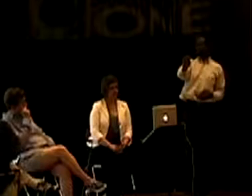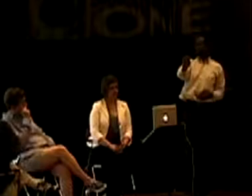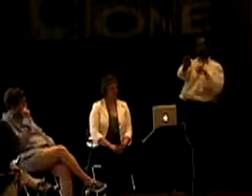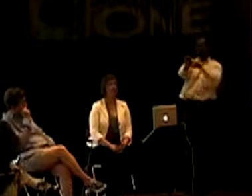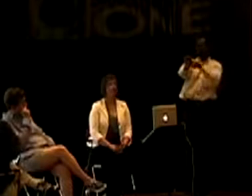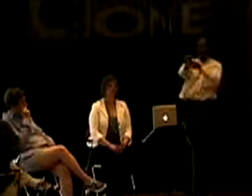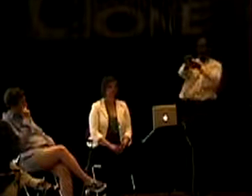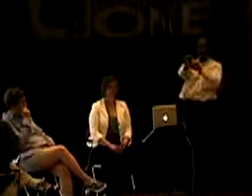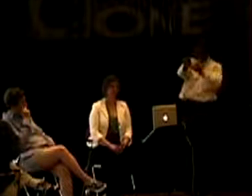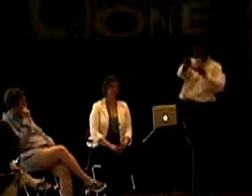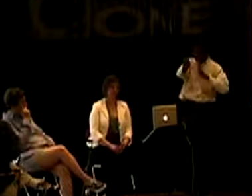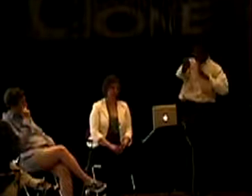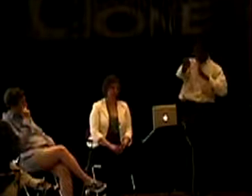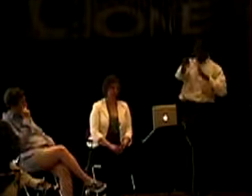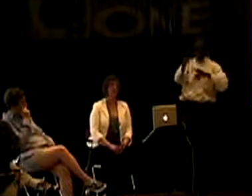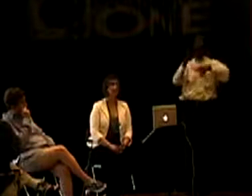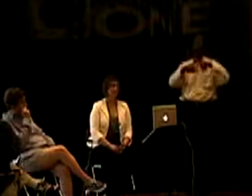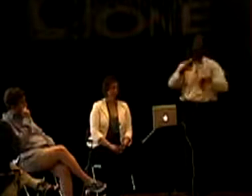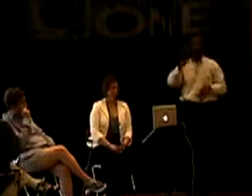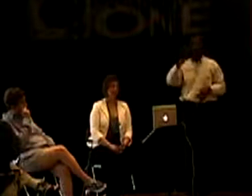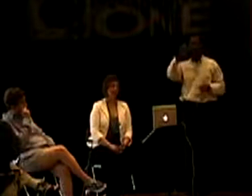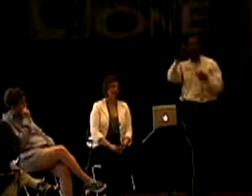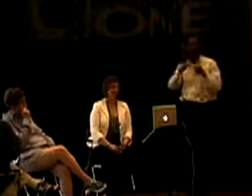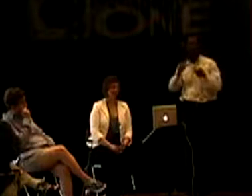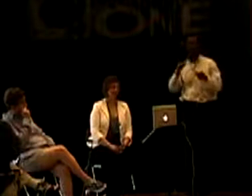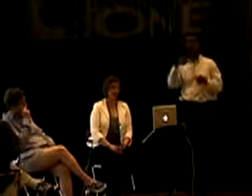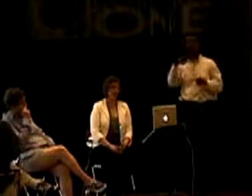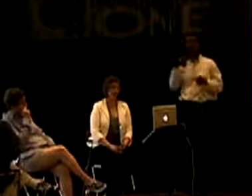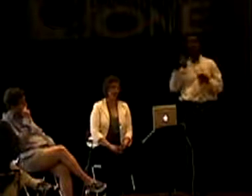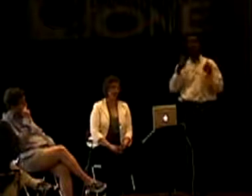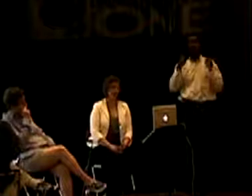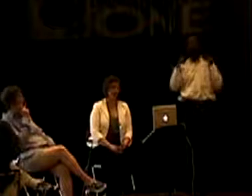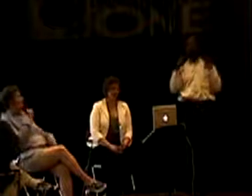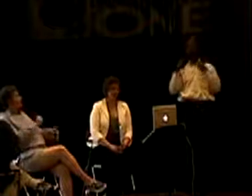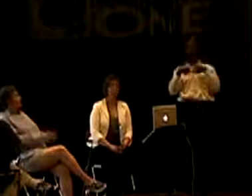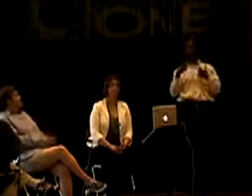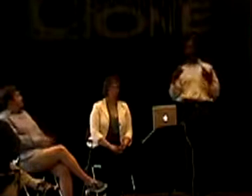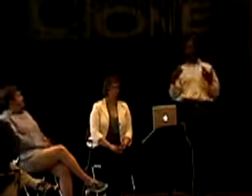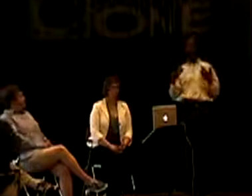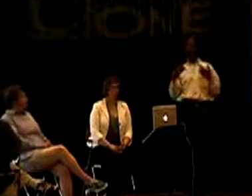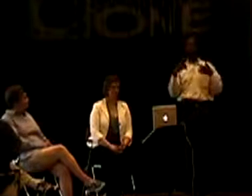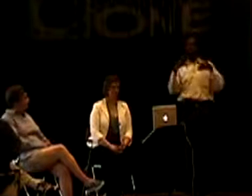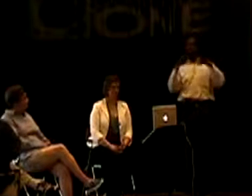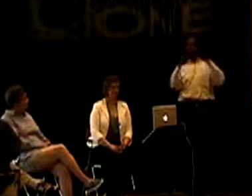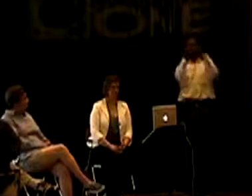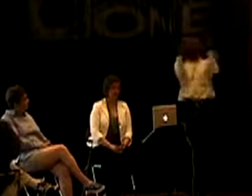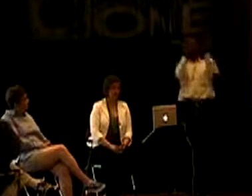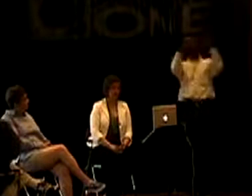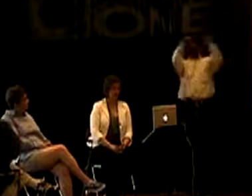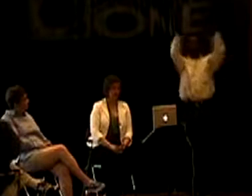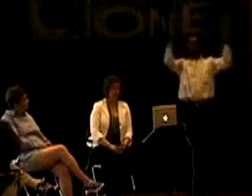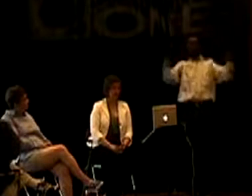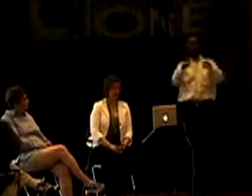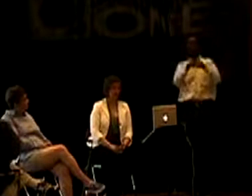on the screen as access for the hearing audience was interesting and had tension and energy